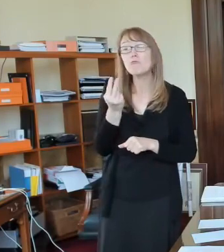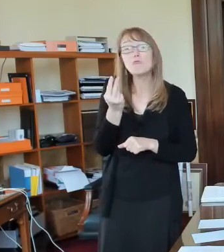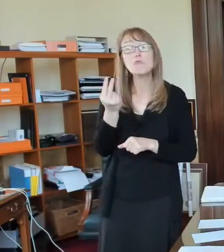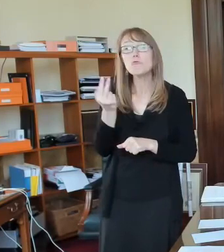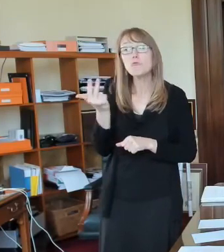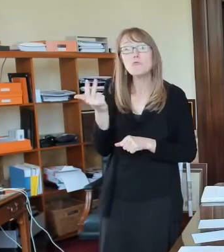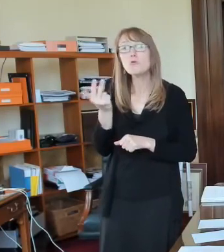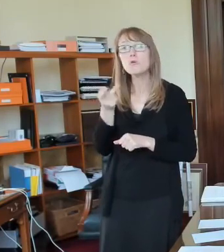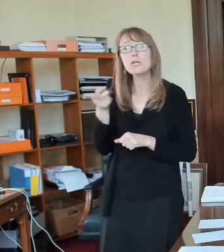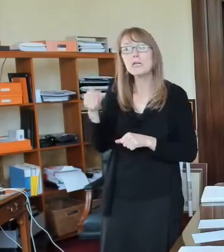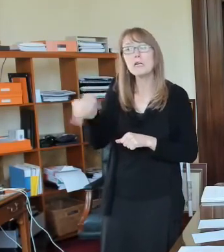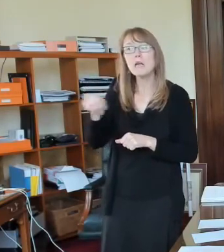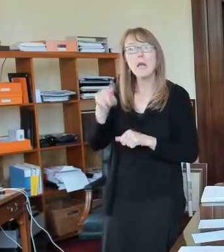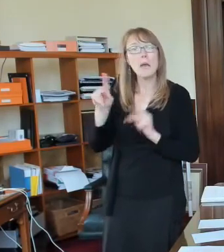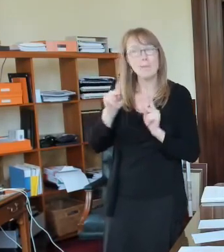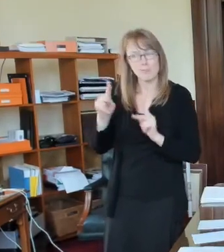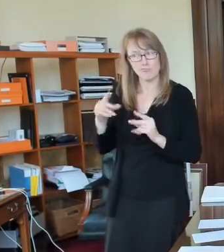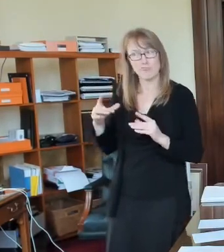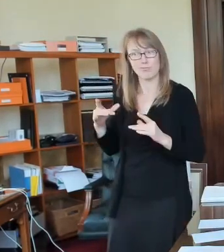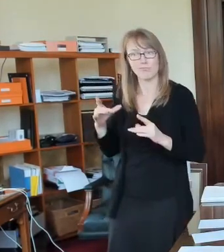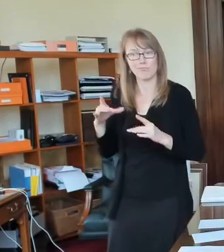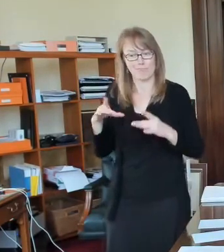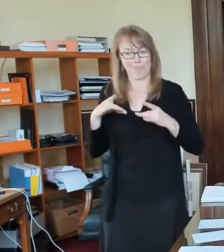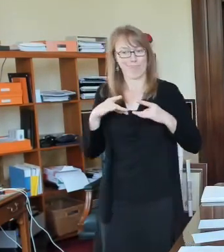The city has some folks. Wherever you work,